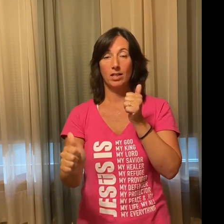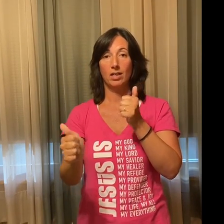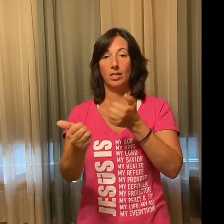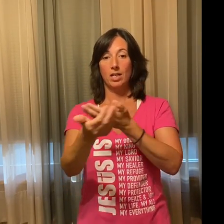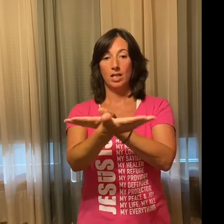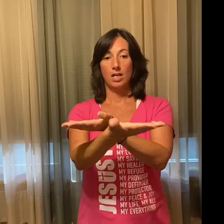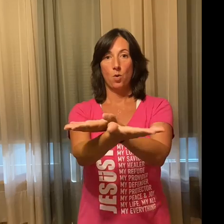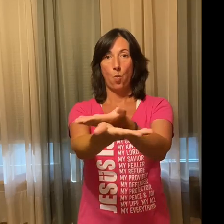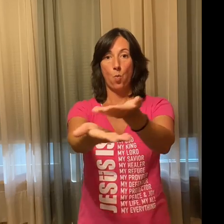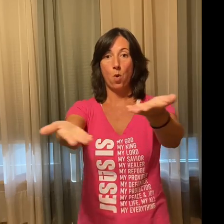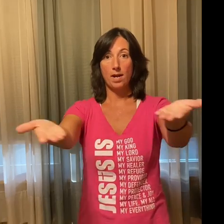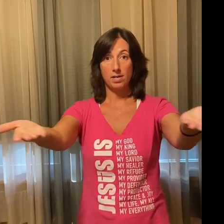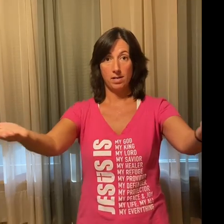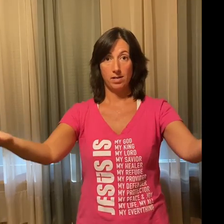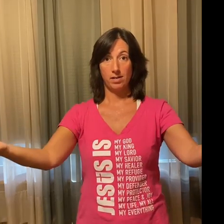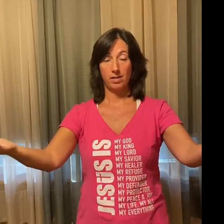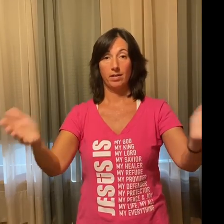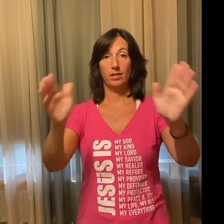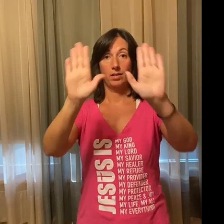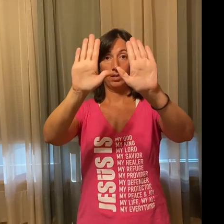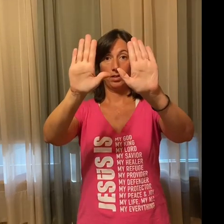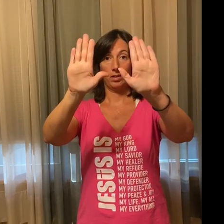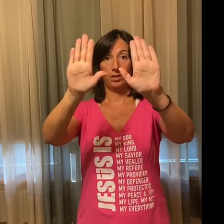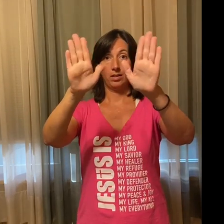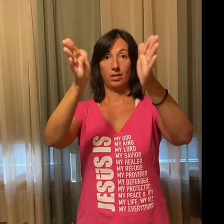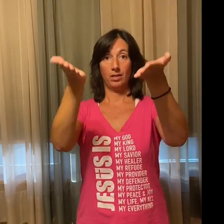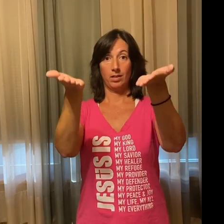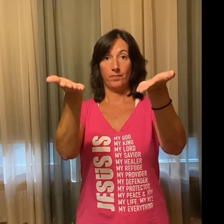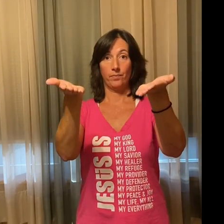every one.